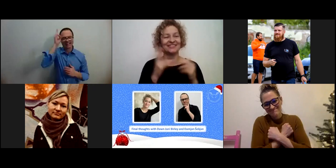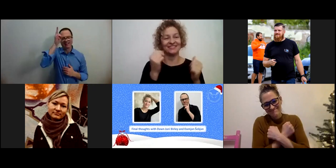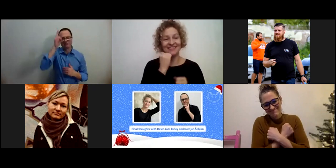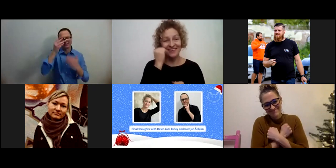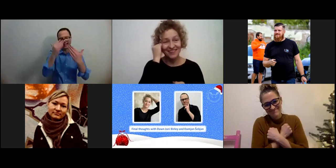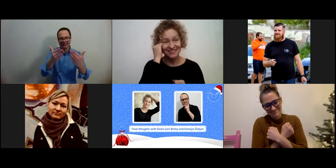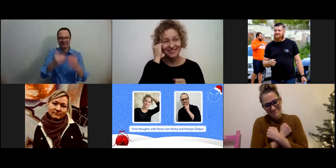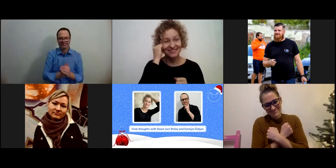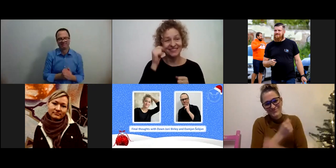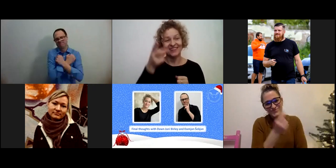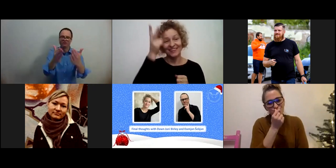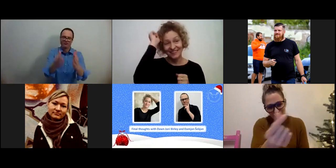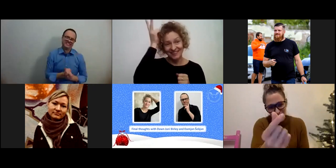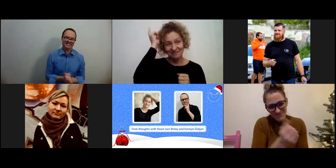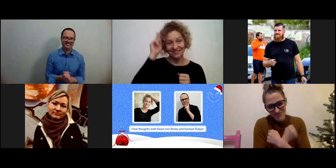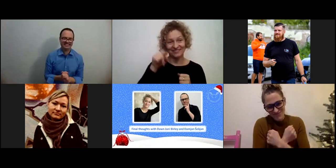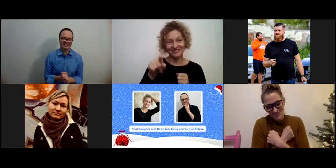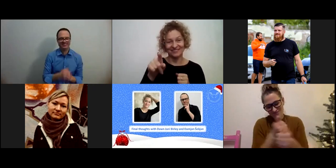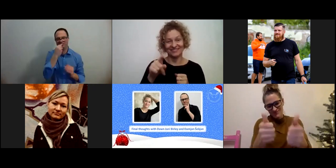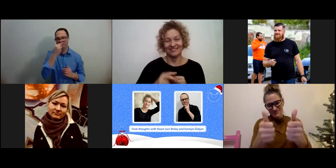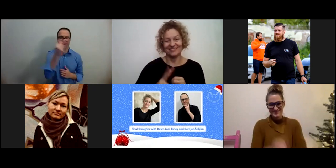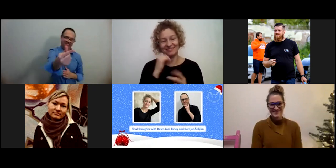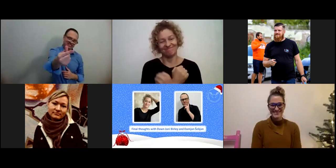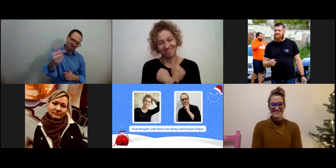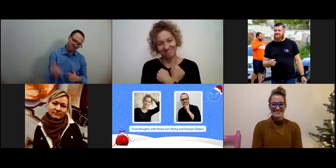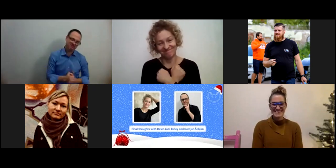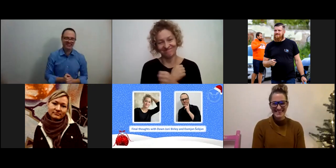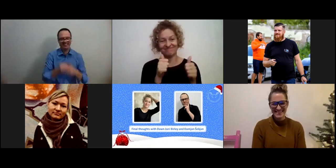together, we'll do it. Thank you, Dawn. Thank you so much.